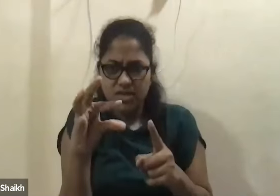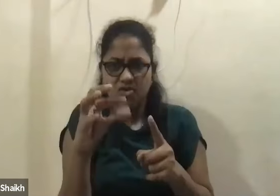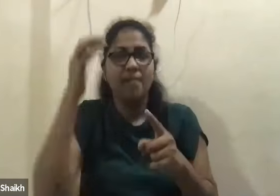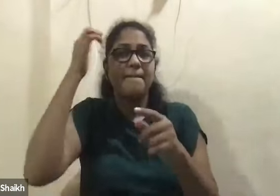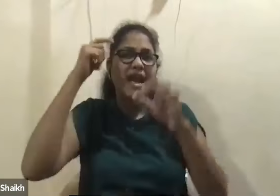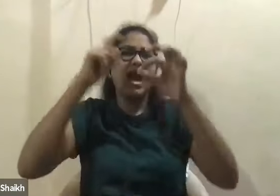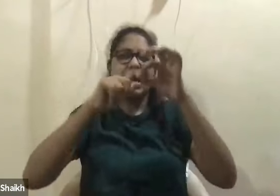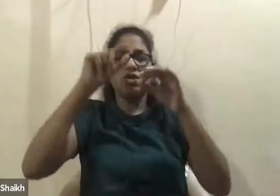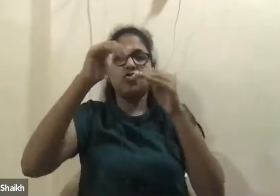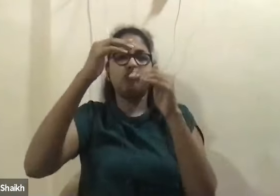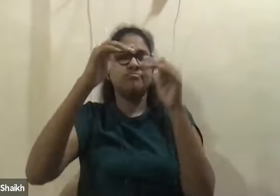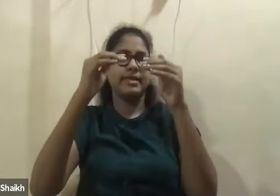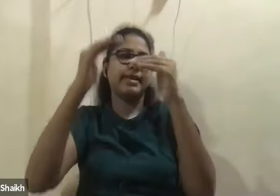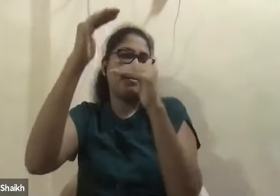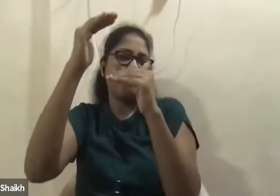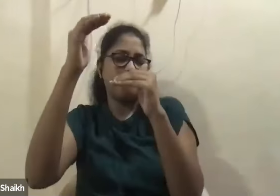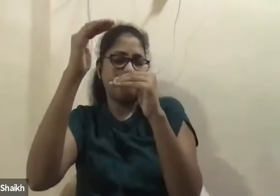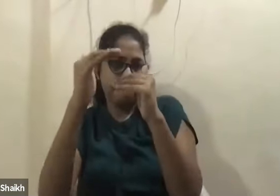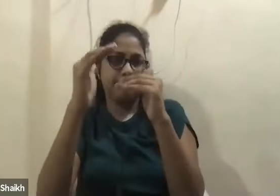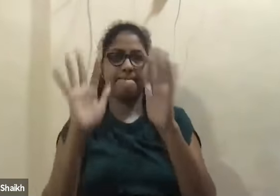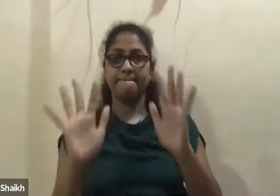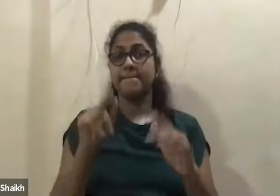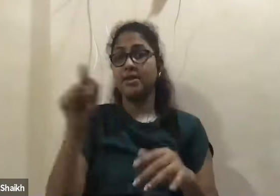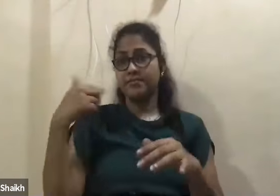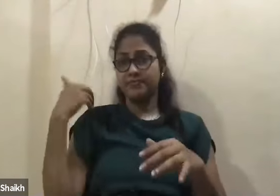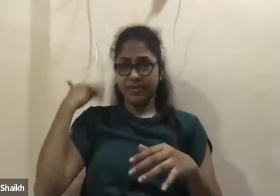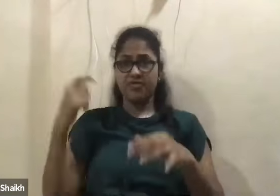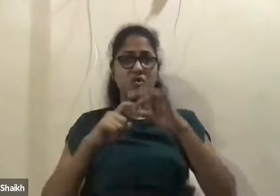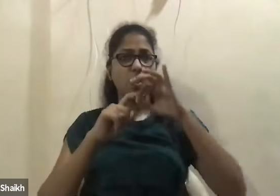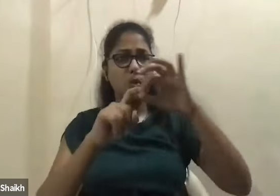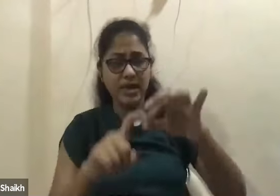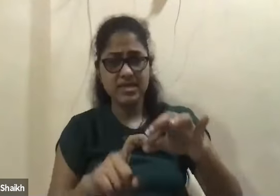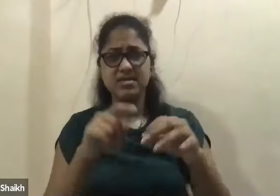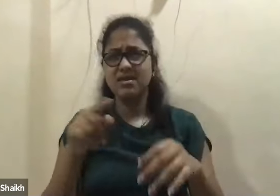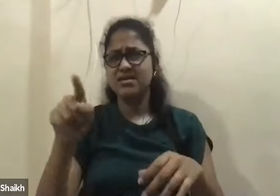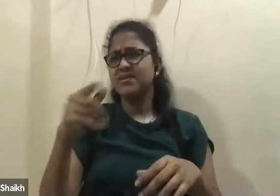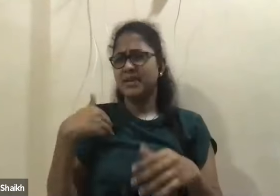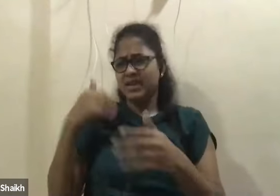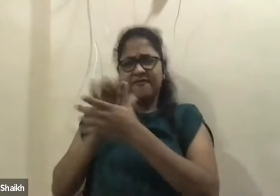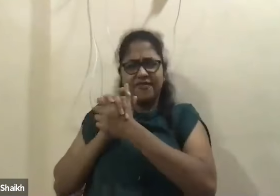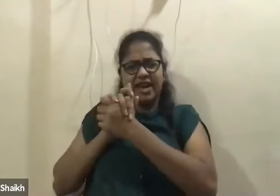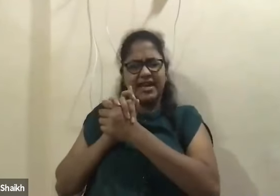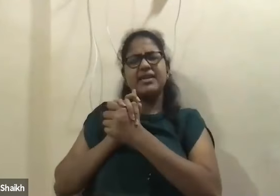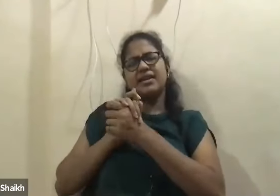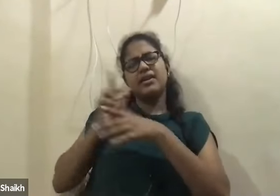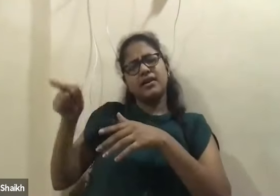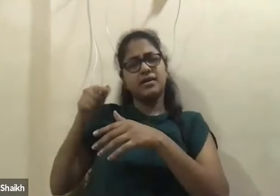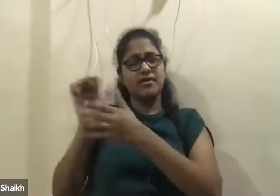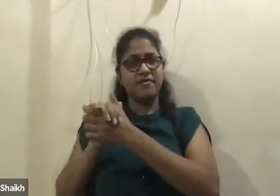my question was that one of my friends who had made a trust, she advised me that it becomes very tedious because